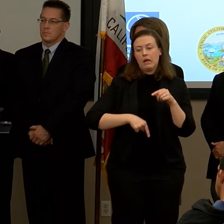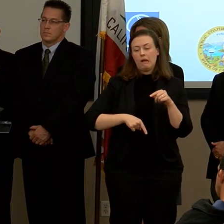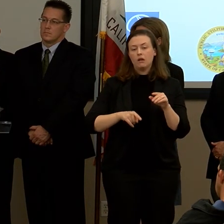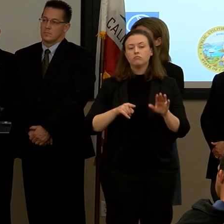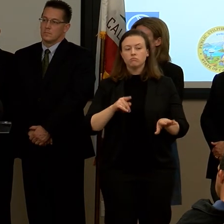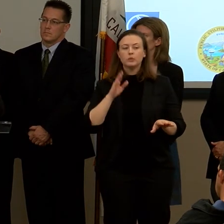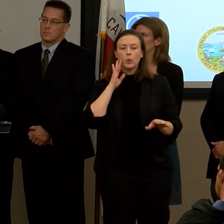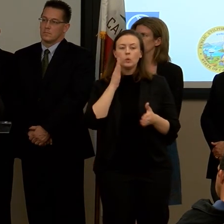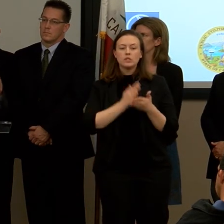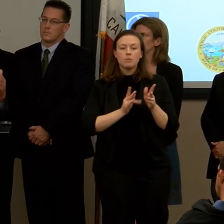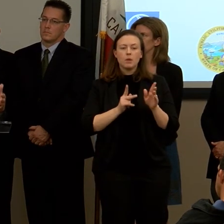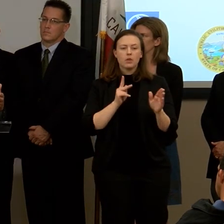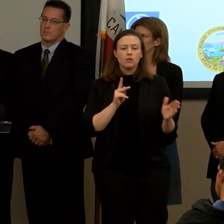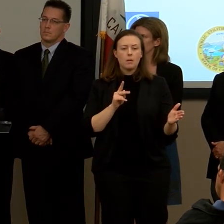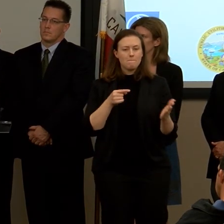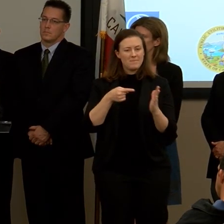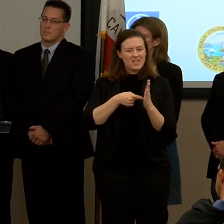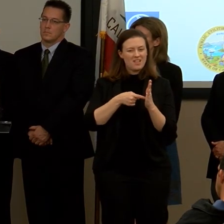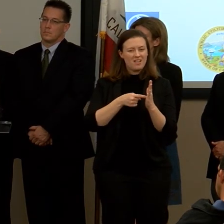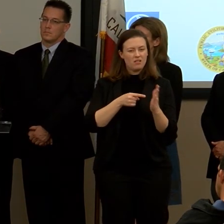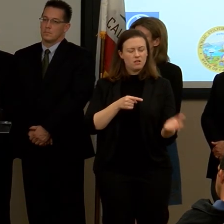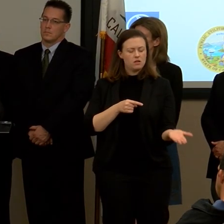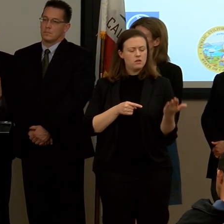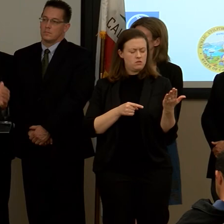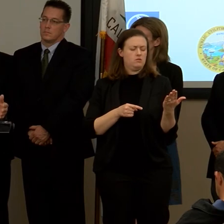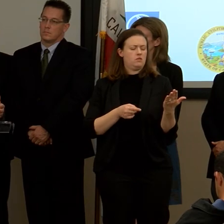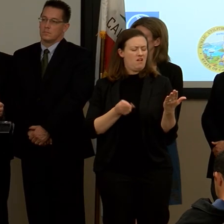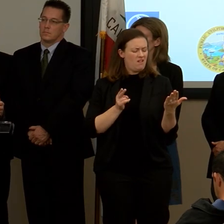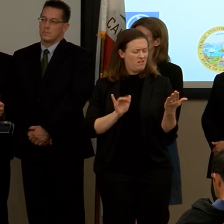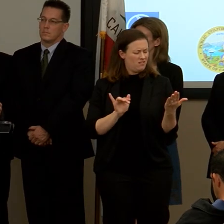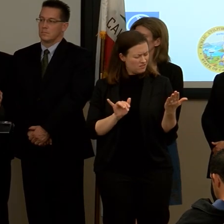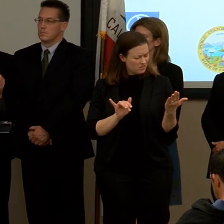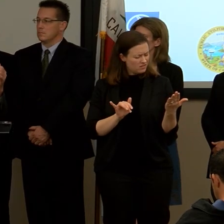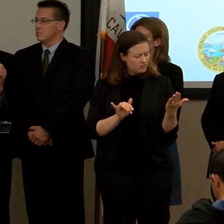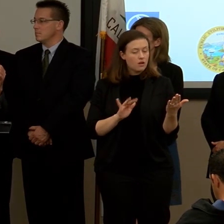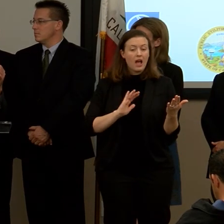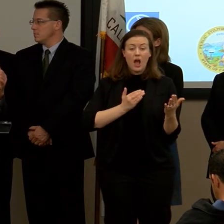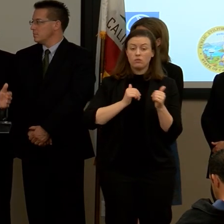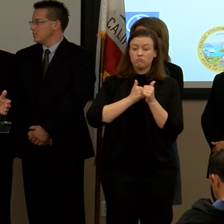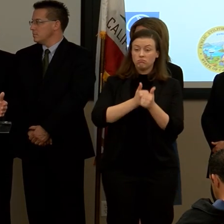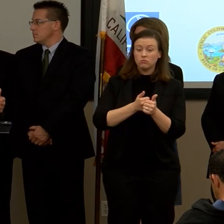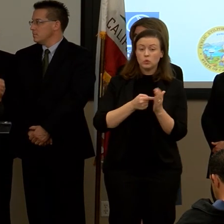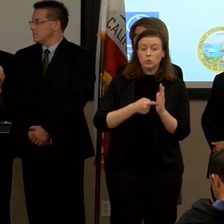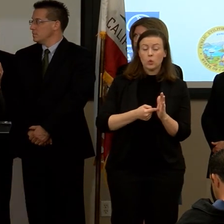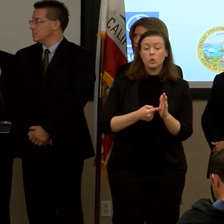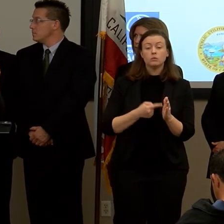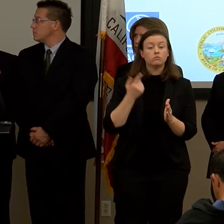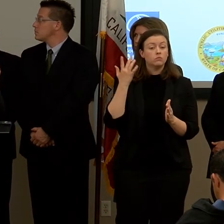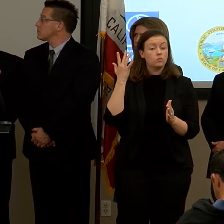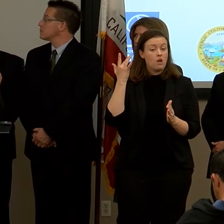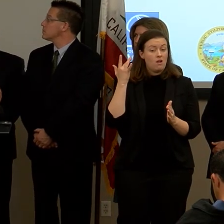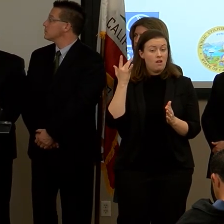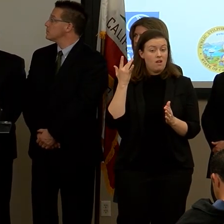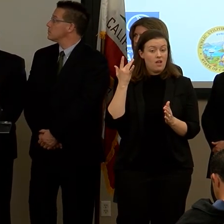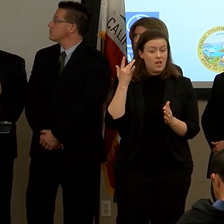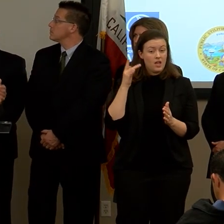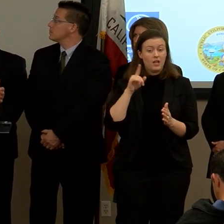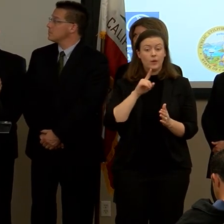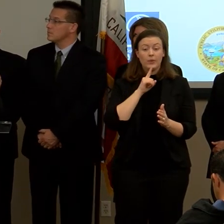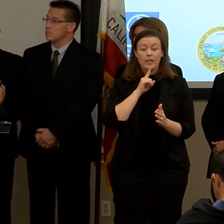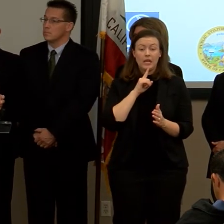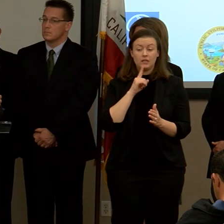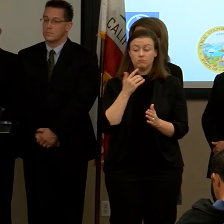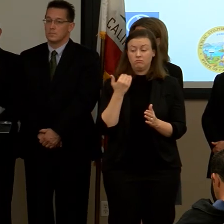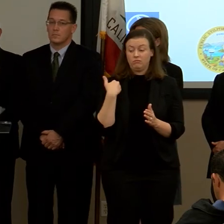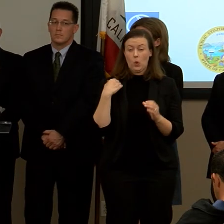who have seen higher bills. I think that our tracking shows that that is likely caused by the very